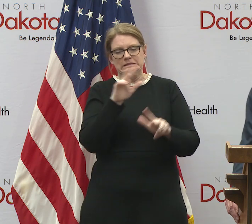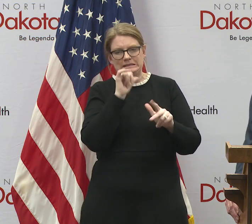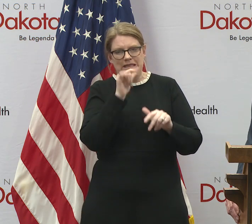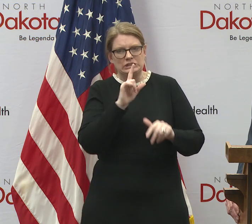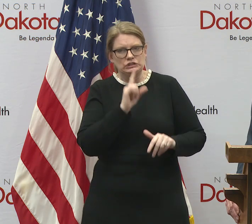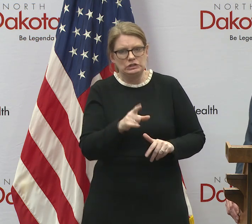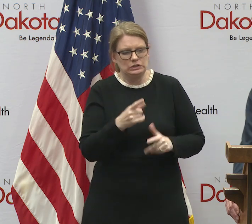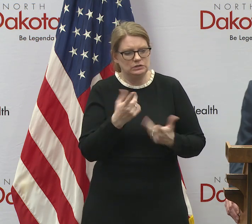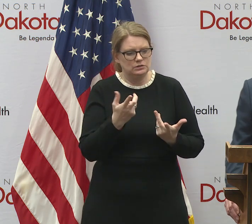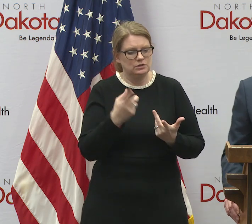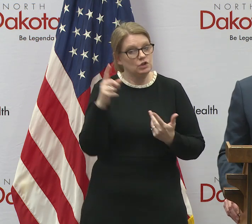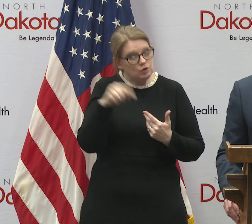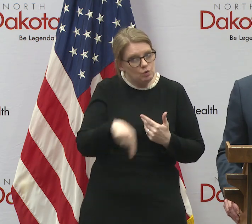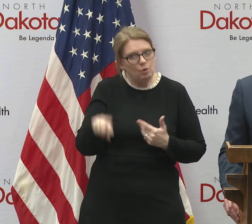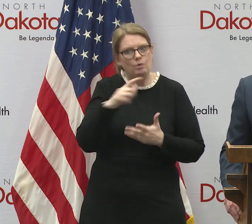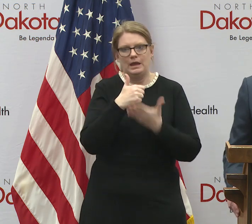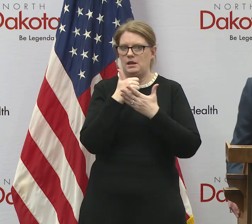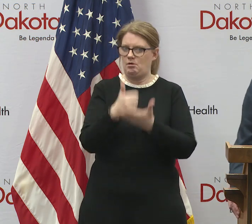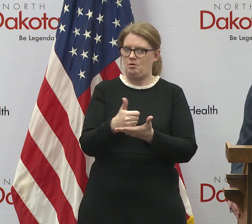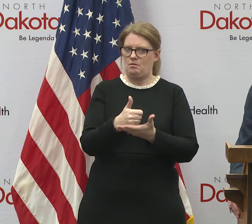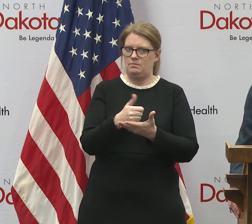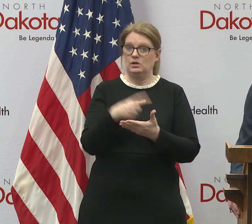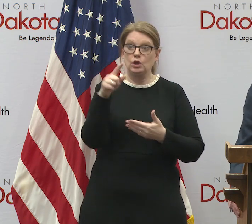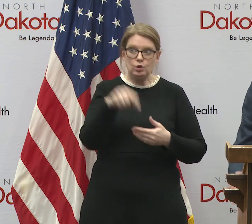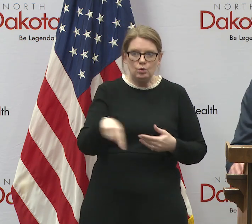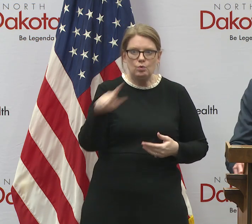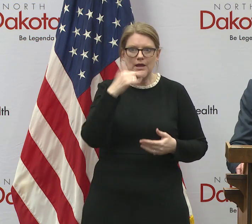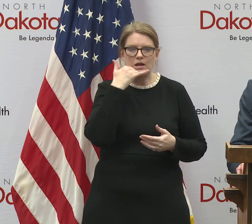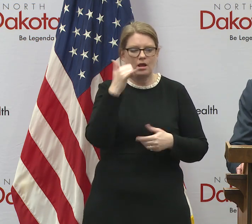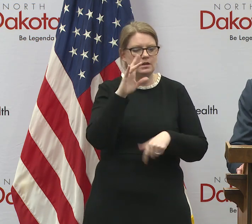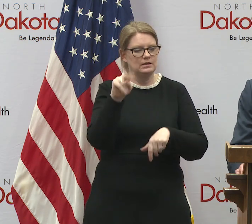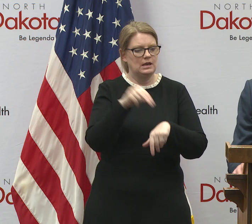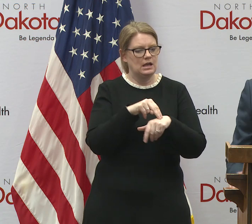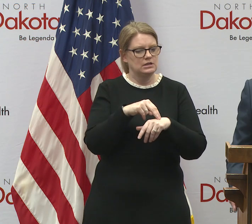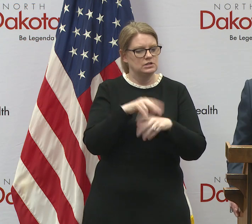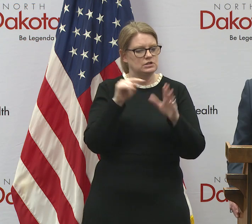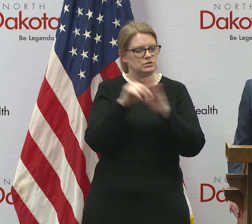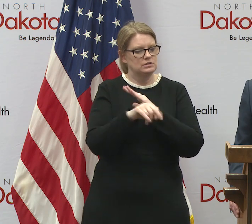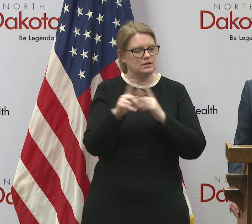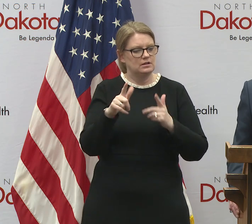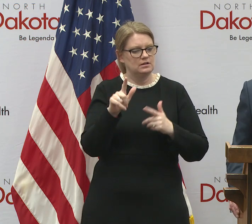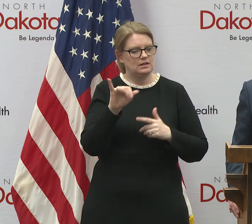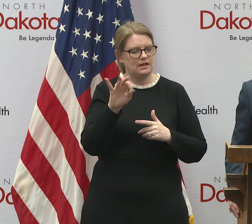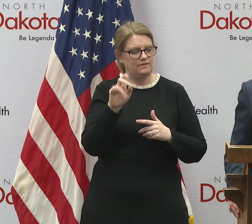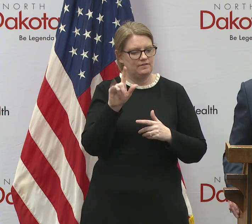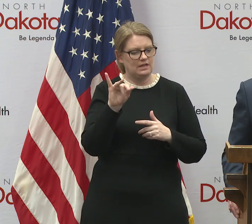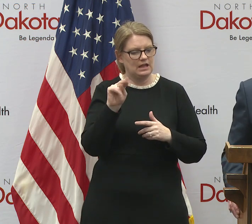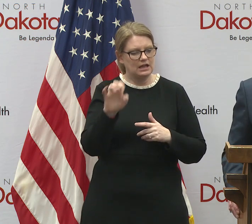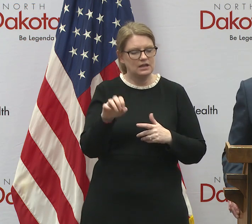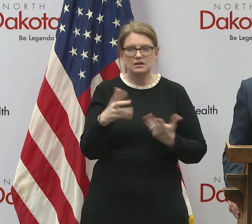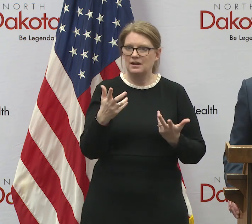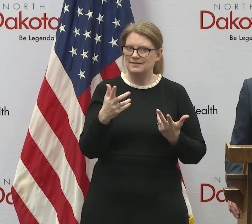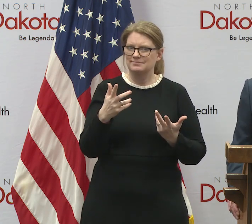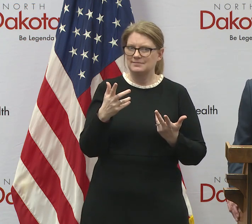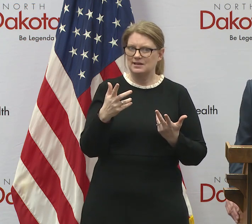times, you can get help, and you can call the National Suicide Prevention Lifeline and talk to them about, hey, I've got